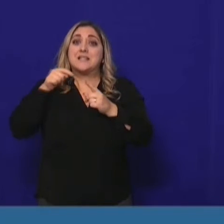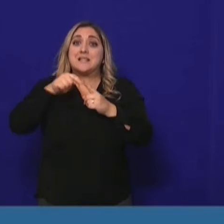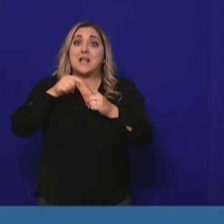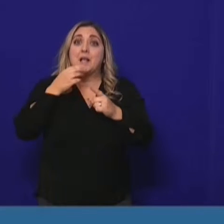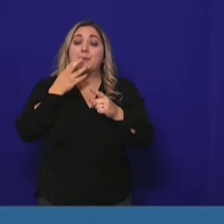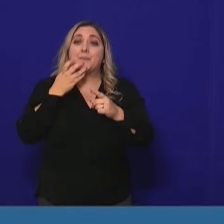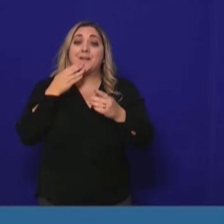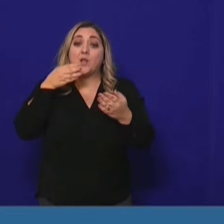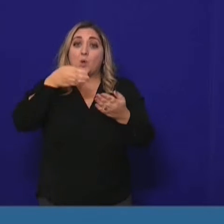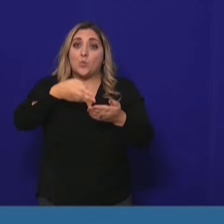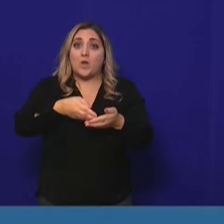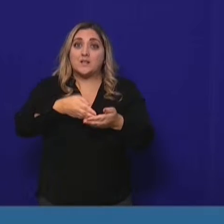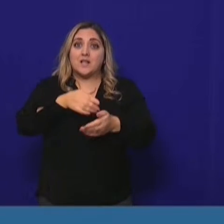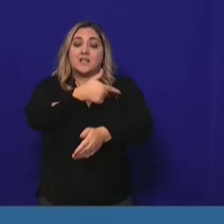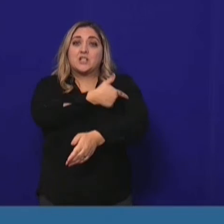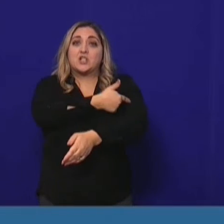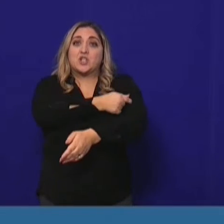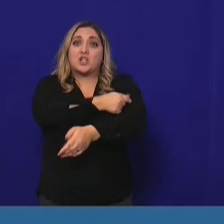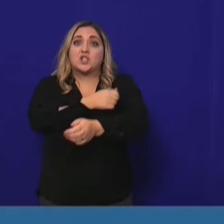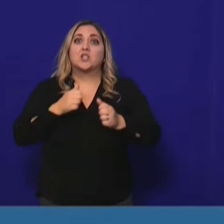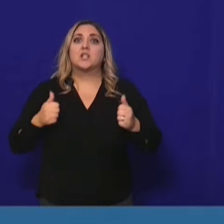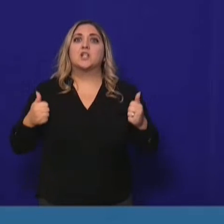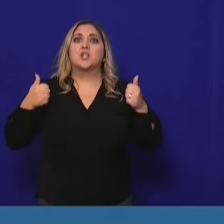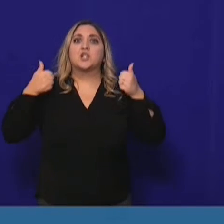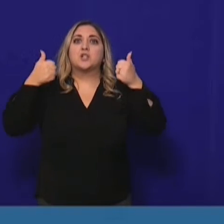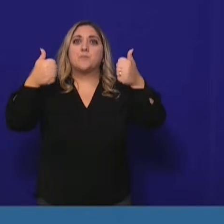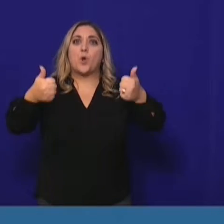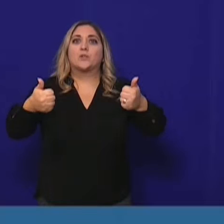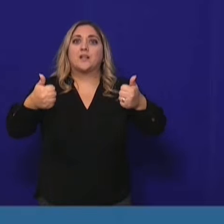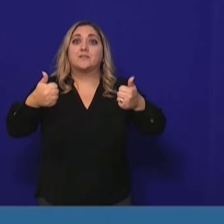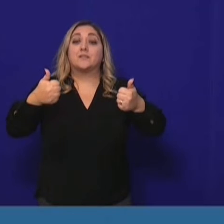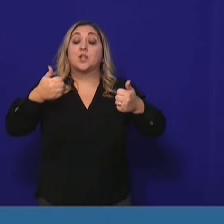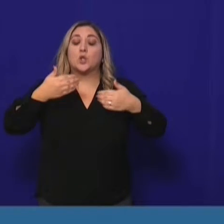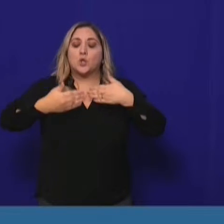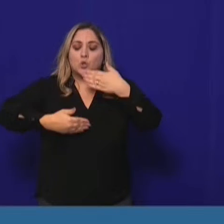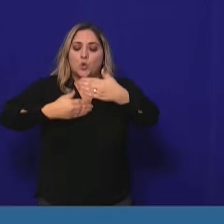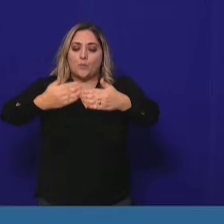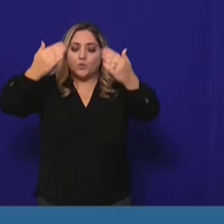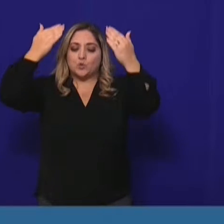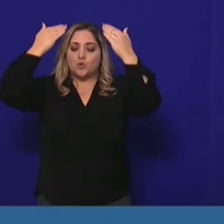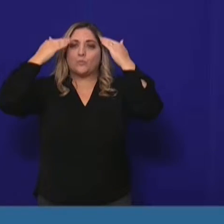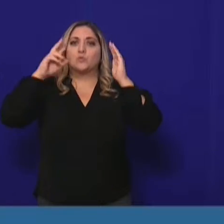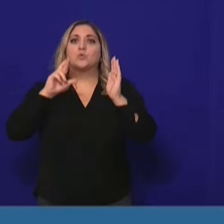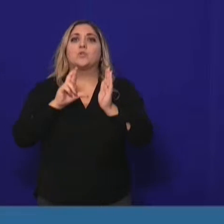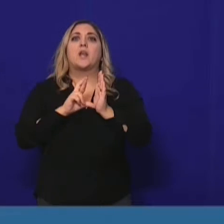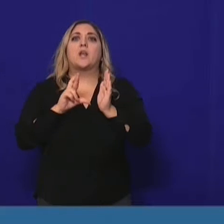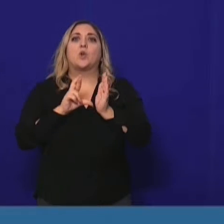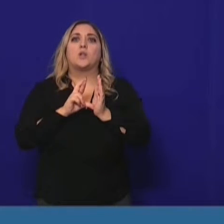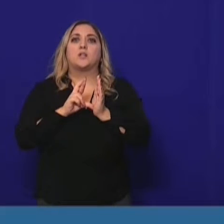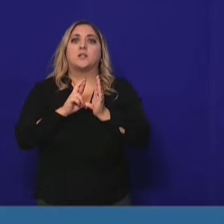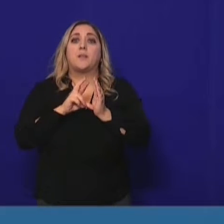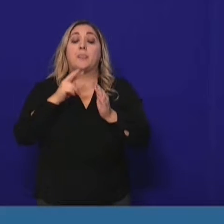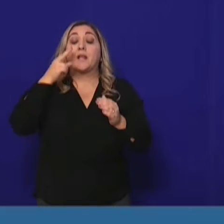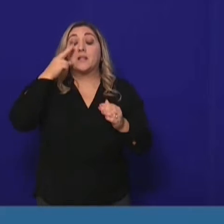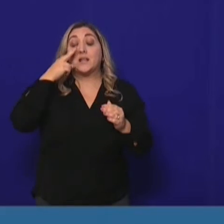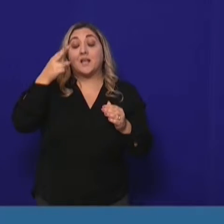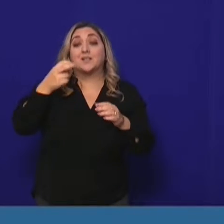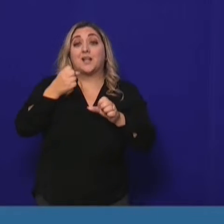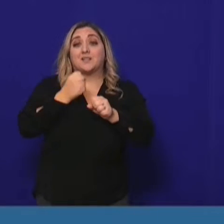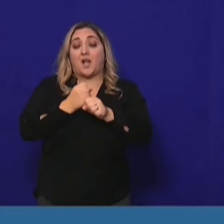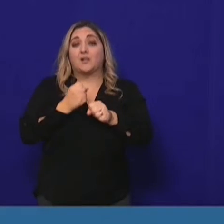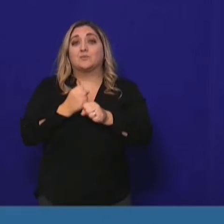eventwalment aħna ikollna dal-cover permezz tal-vaccines, importanti li aħna nkomplu nsegwu dawn il-miżuri. Miżuri li rajnihom li